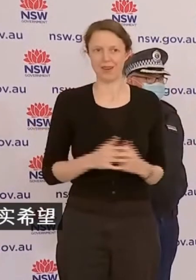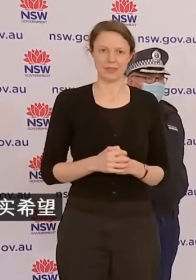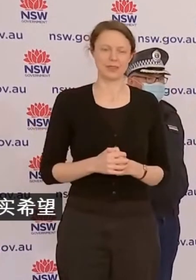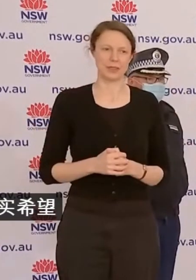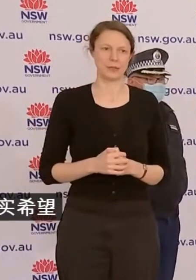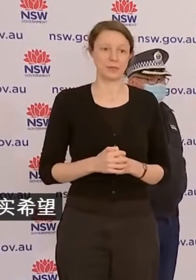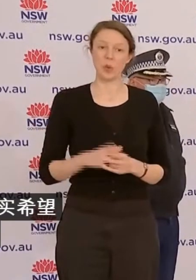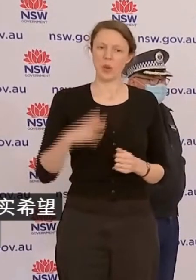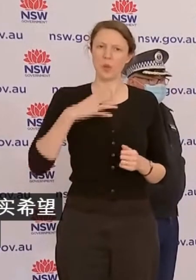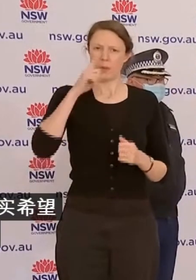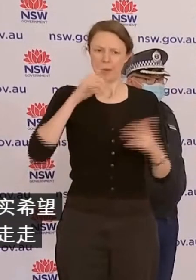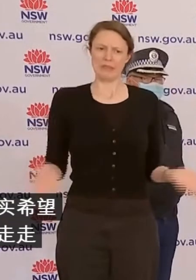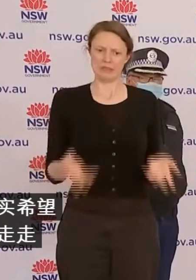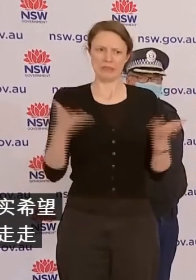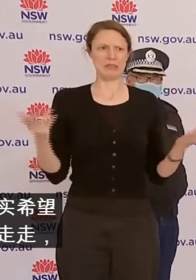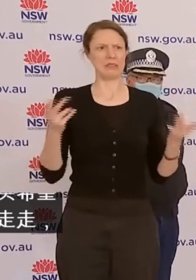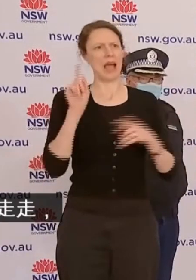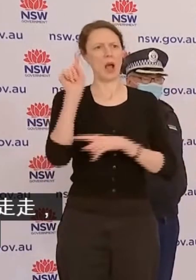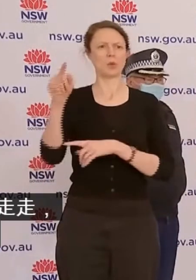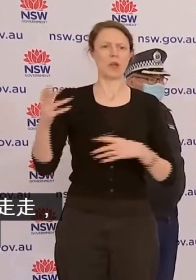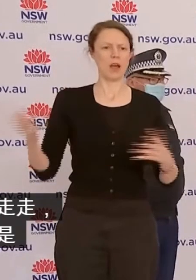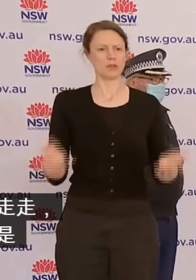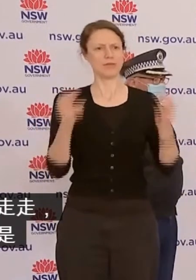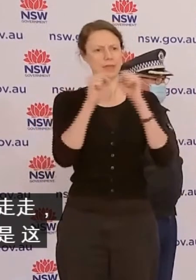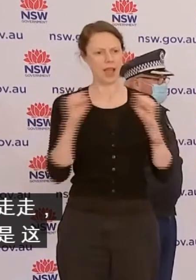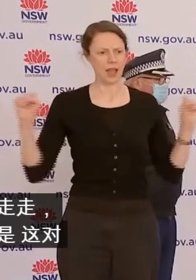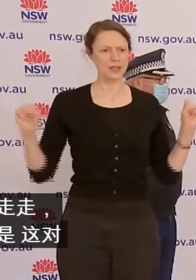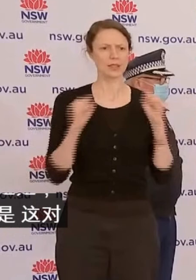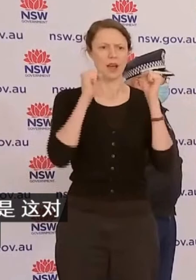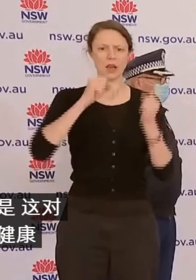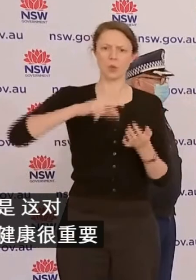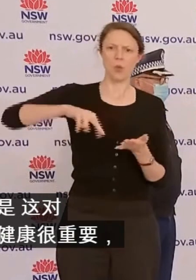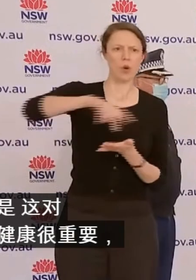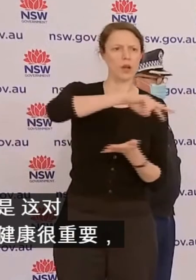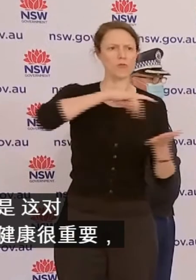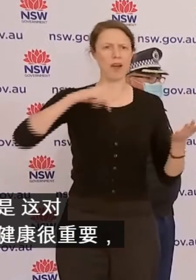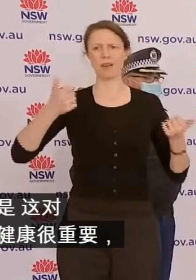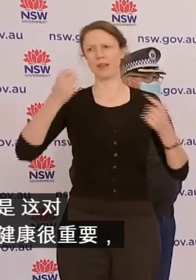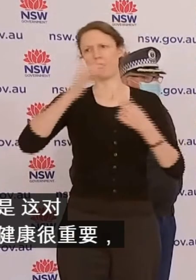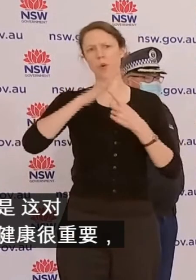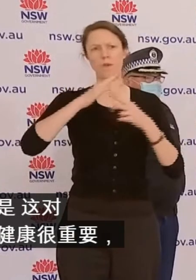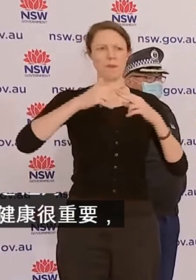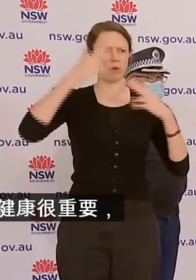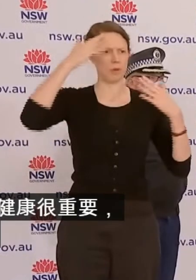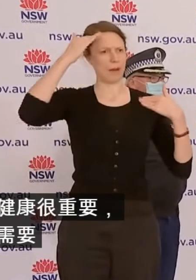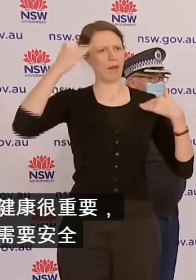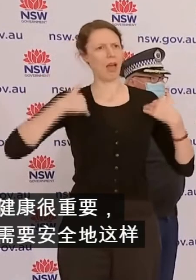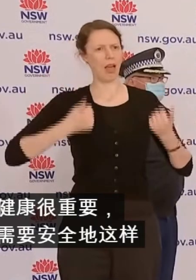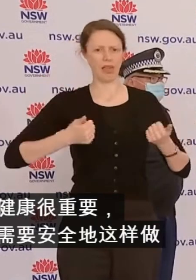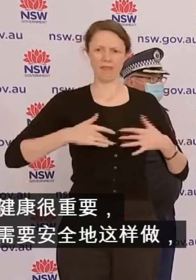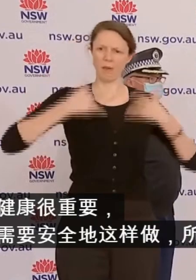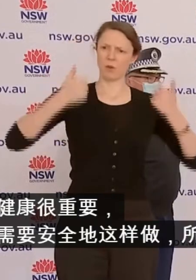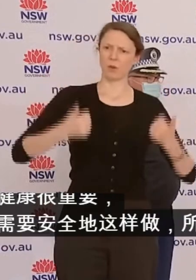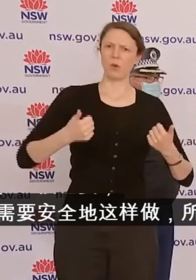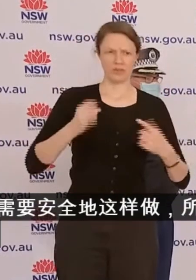want people to go outside. Walking around and exercising is actually important for people's mental health. But we do need to do